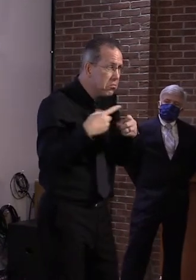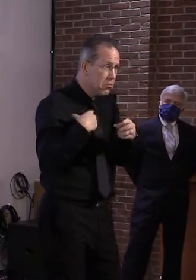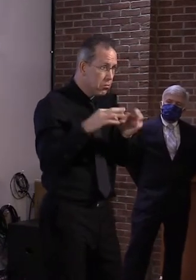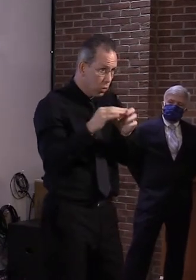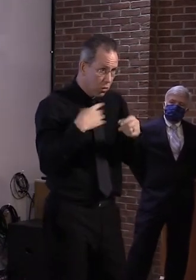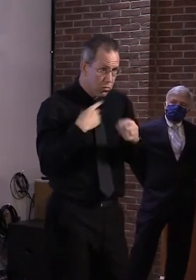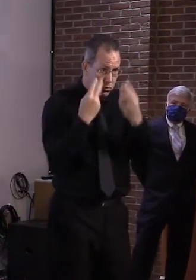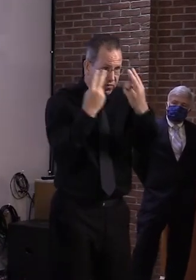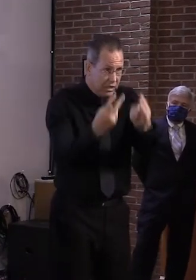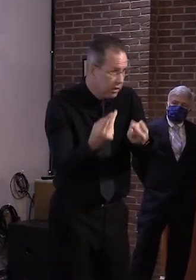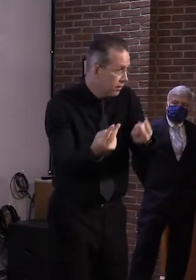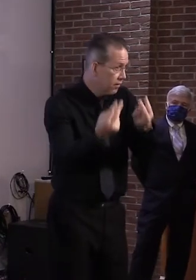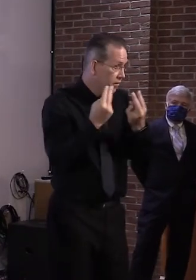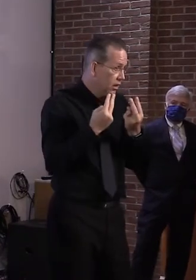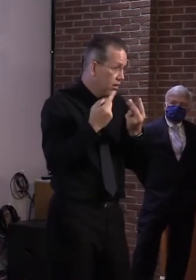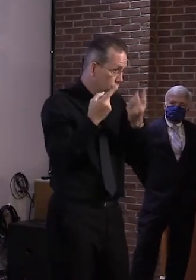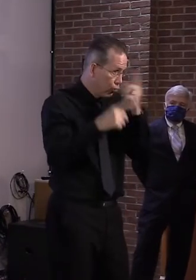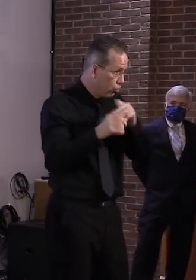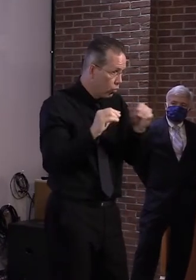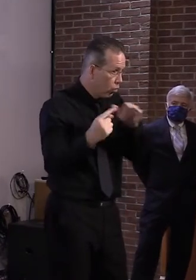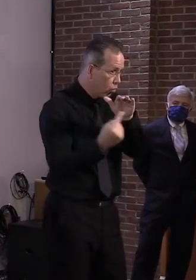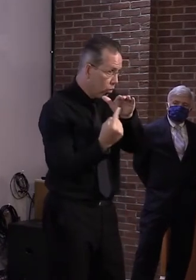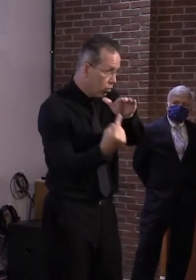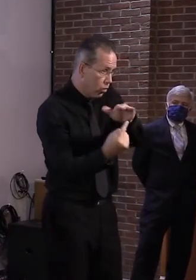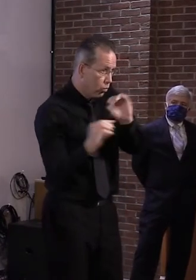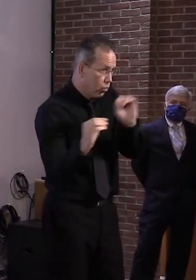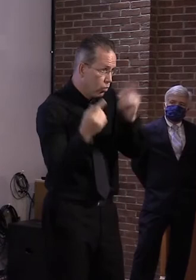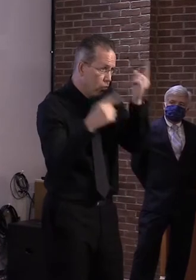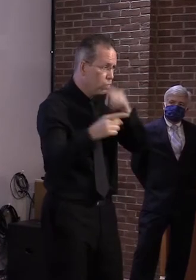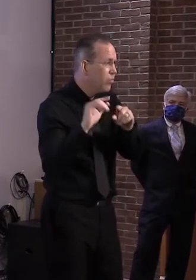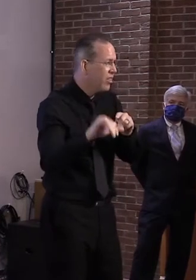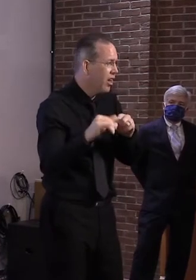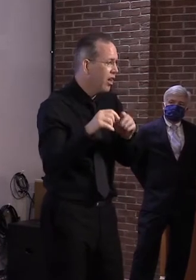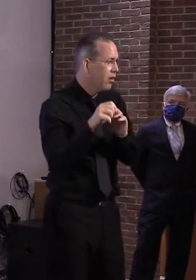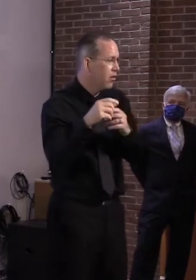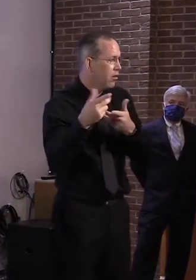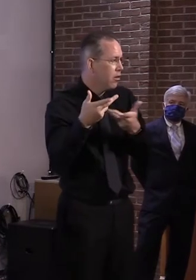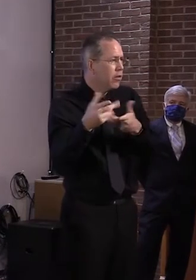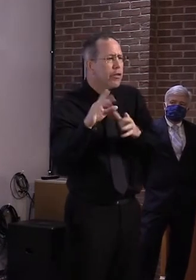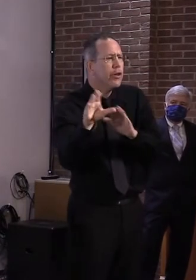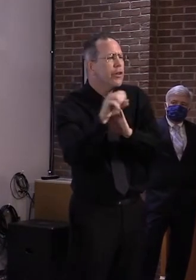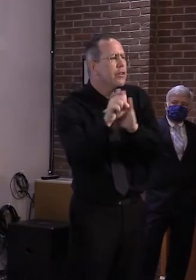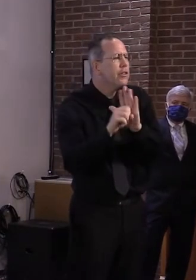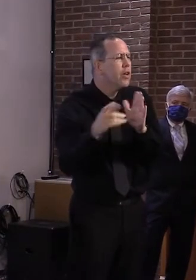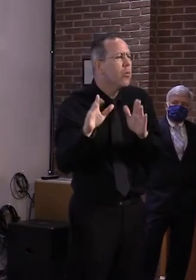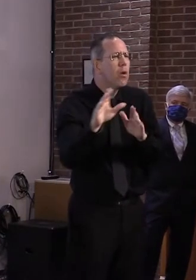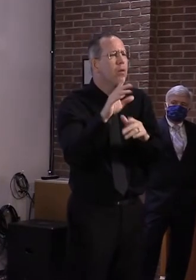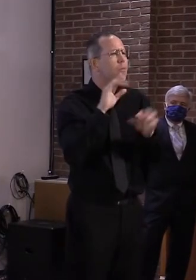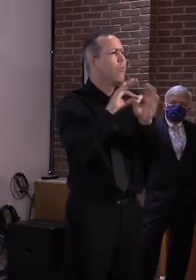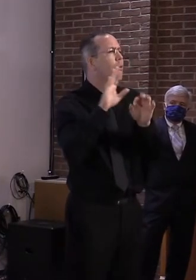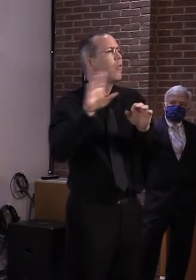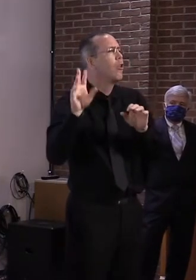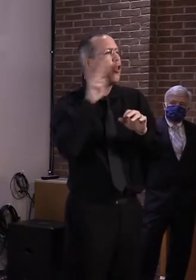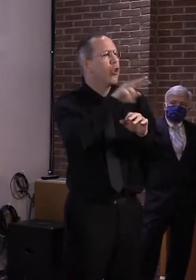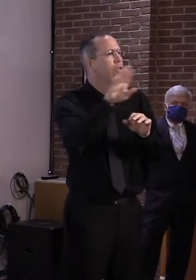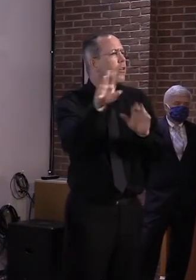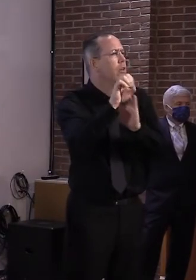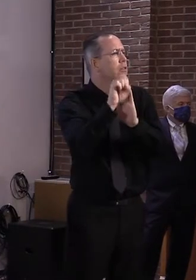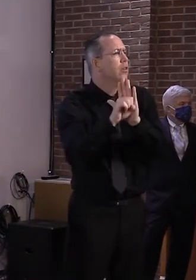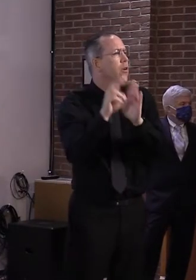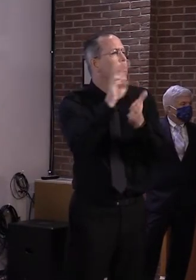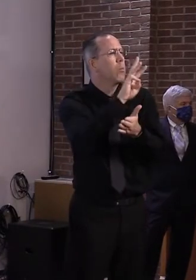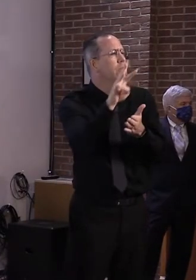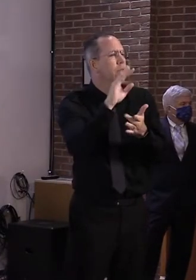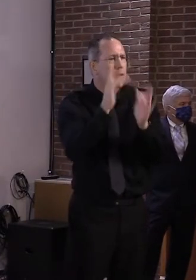urge everyone to check their sites to make sure that you're adhering to them. Otherwise, stay here in